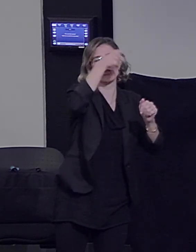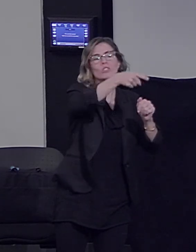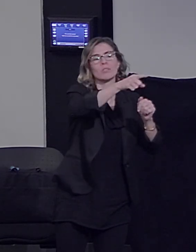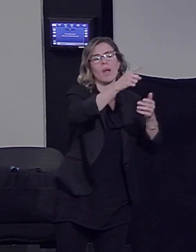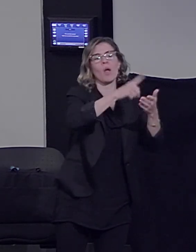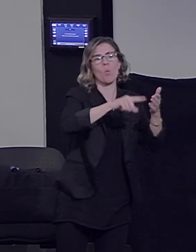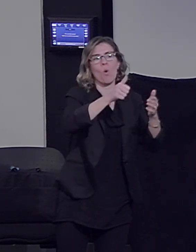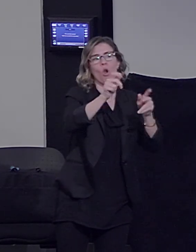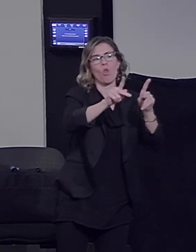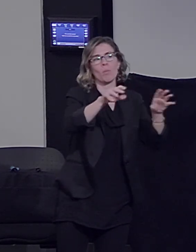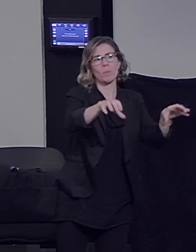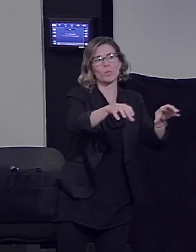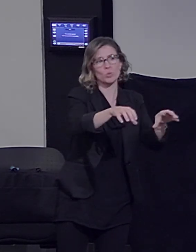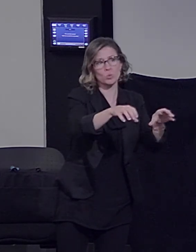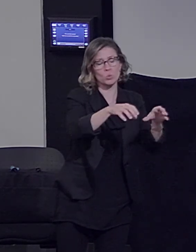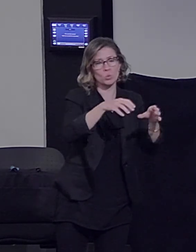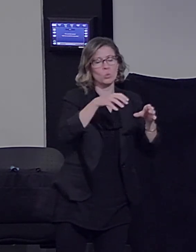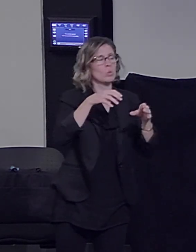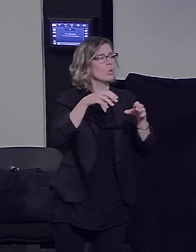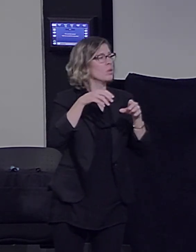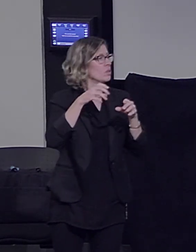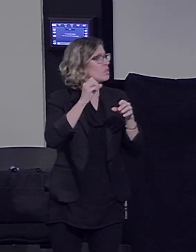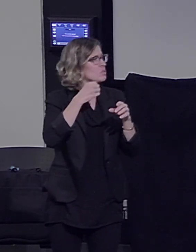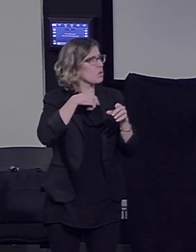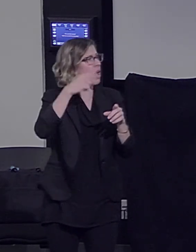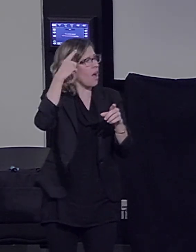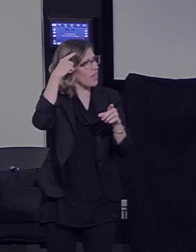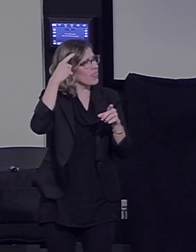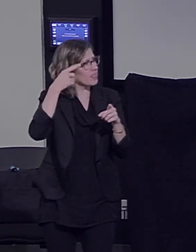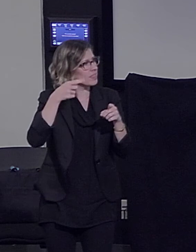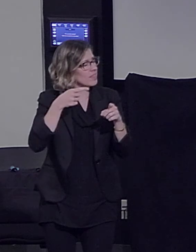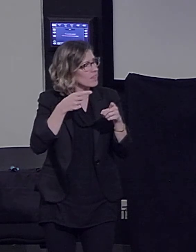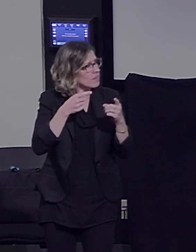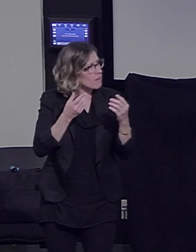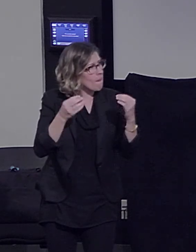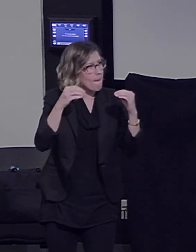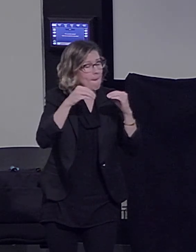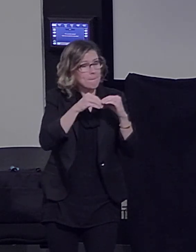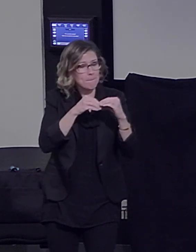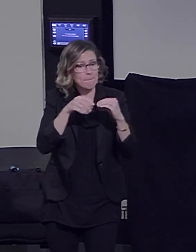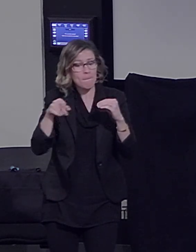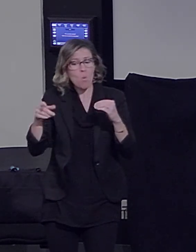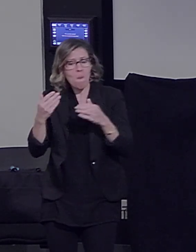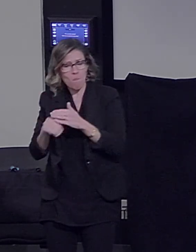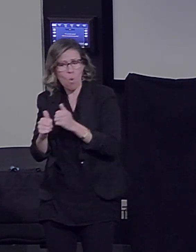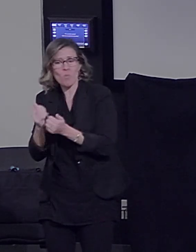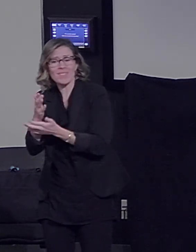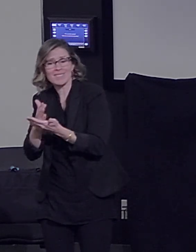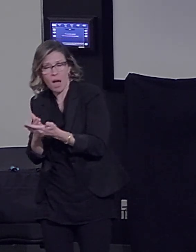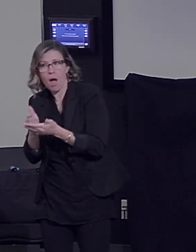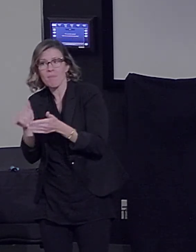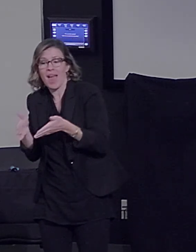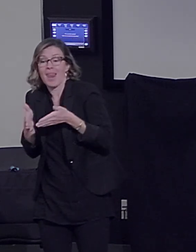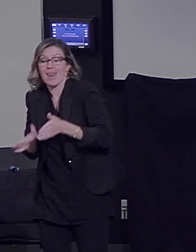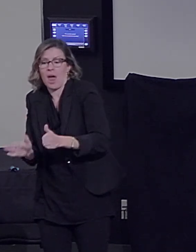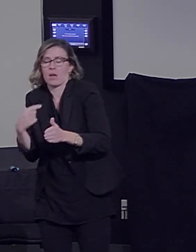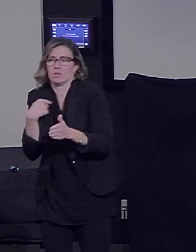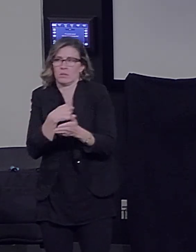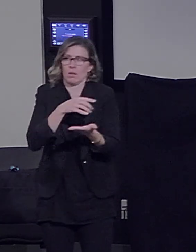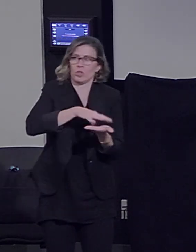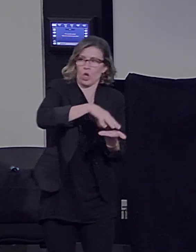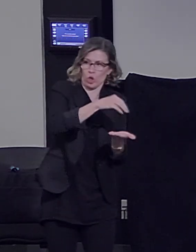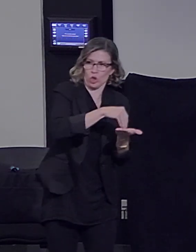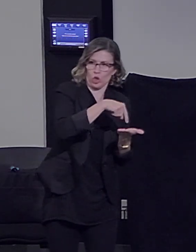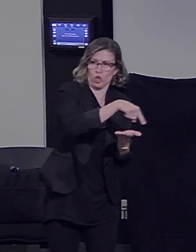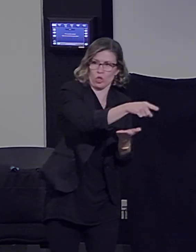doing. So motor activity is very important in order to have more capacity to understand the other people. But in this case, you're right, I don't